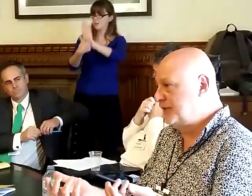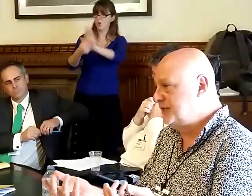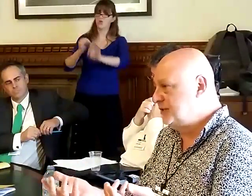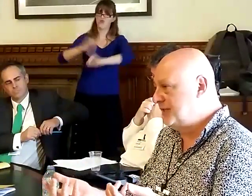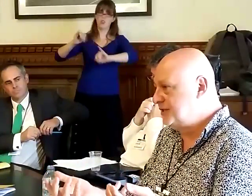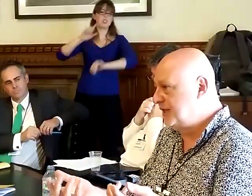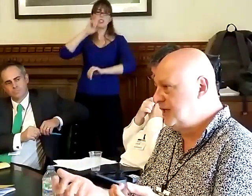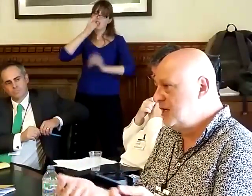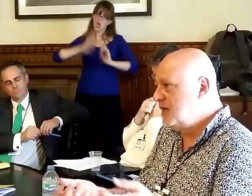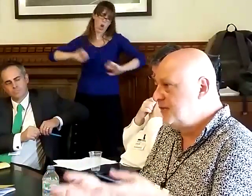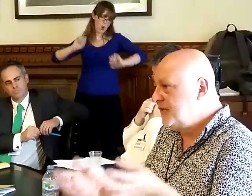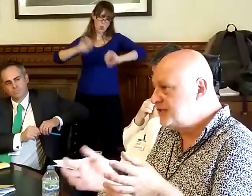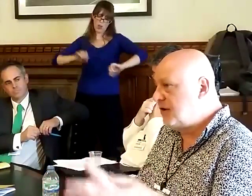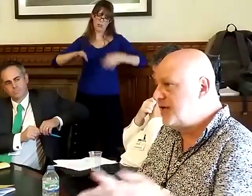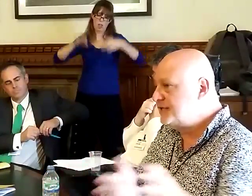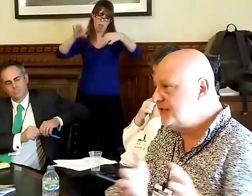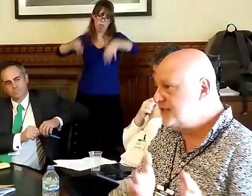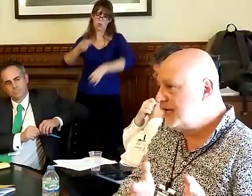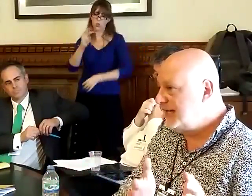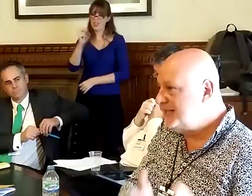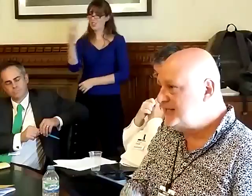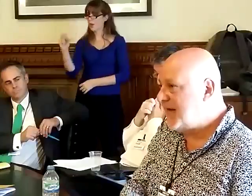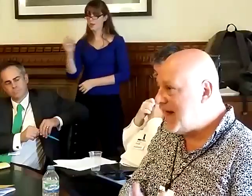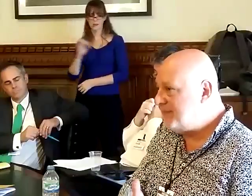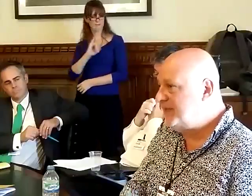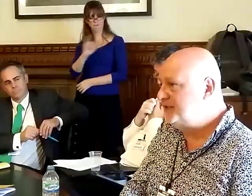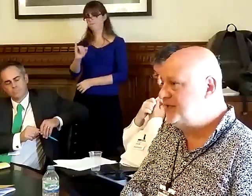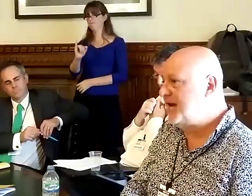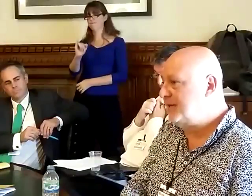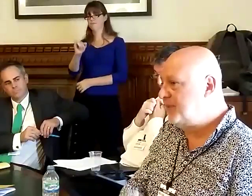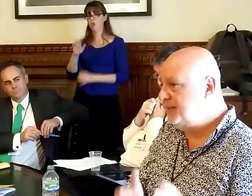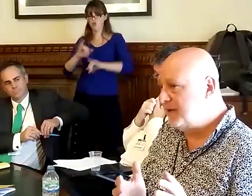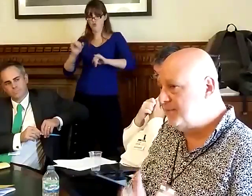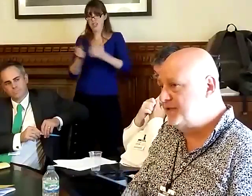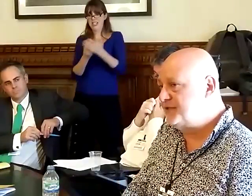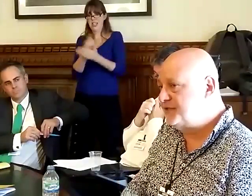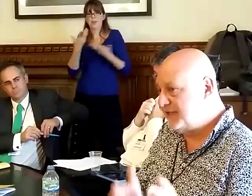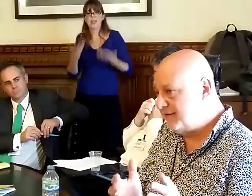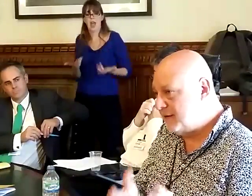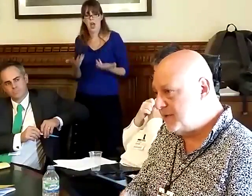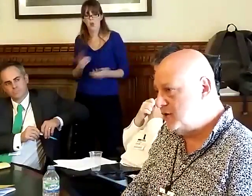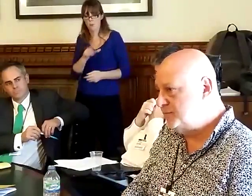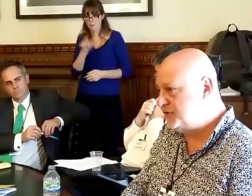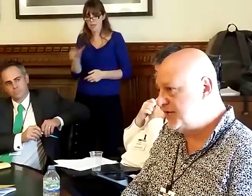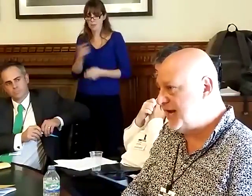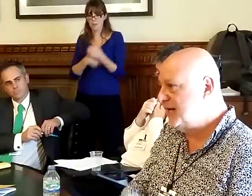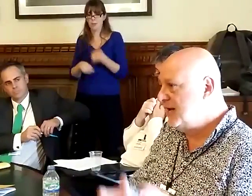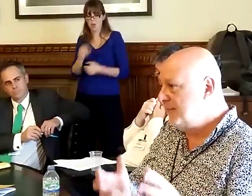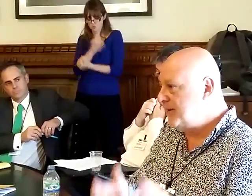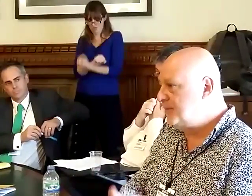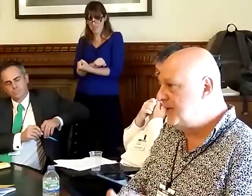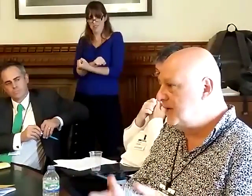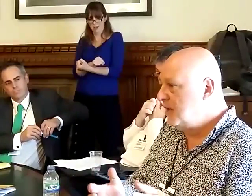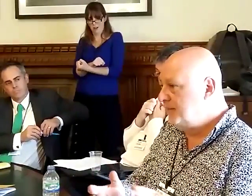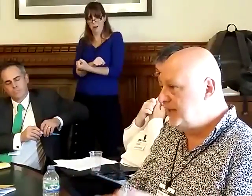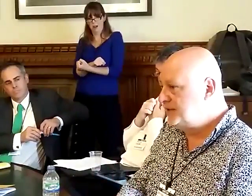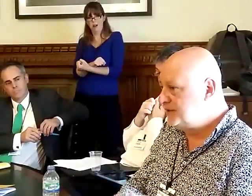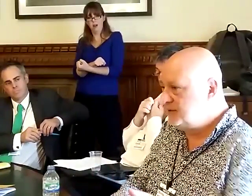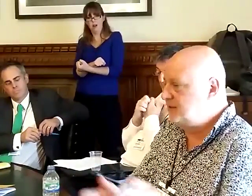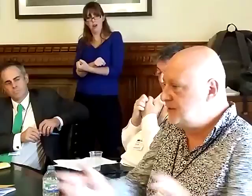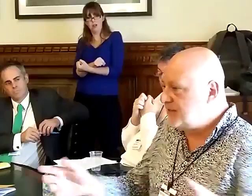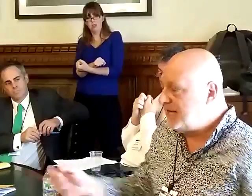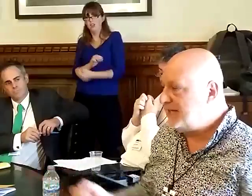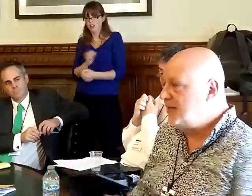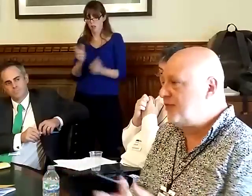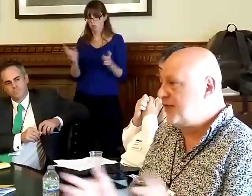can't wait till 2020. This crisis is happening today. People are prisoners in their own homes today. People are